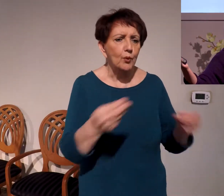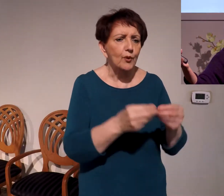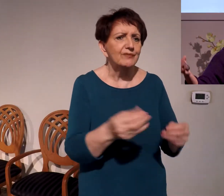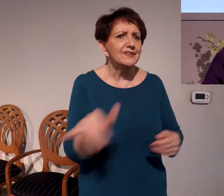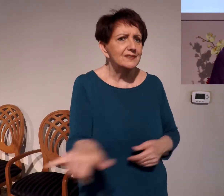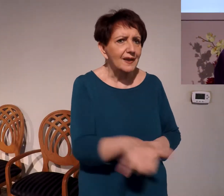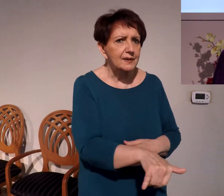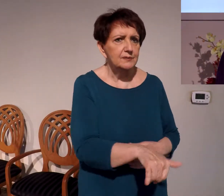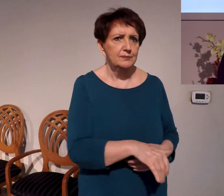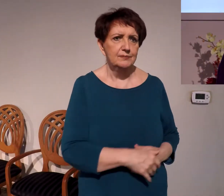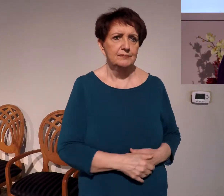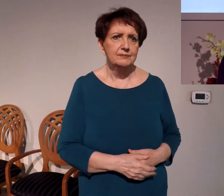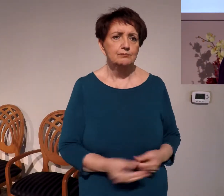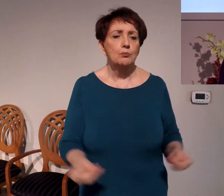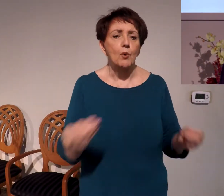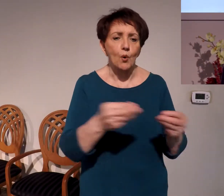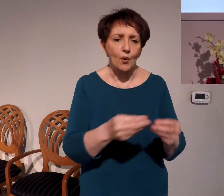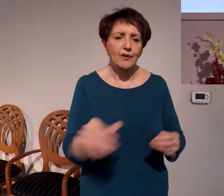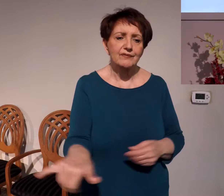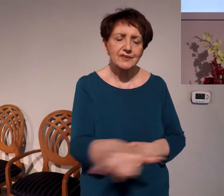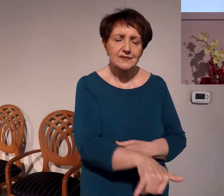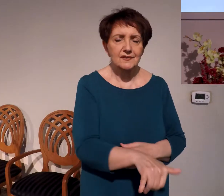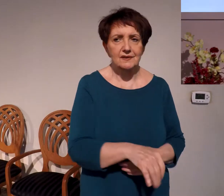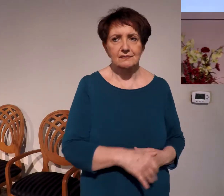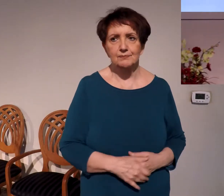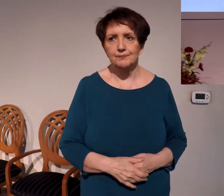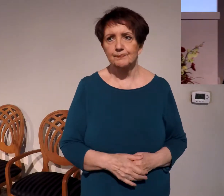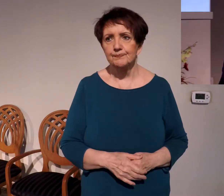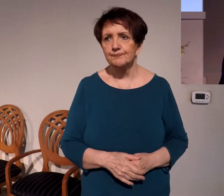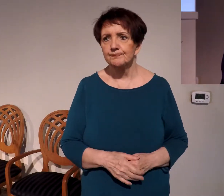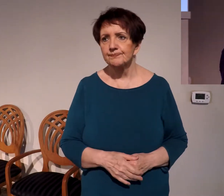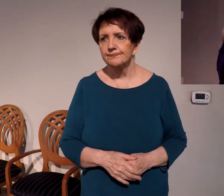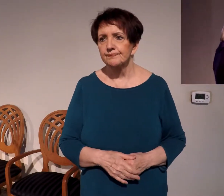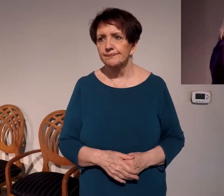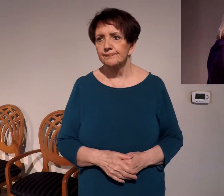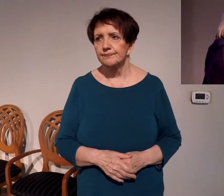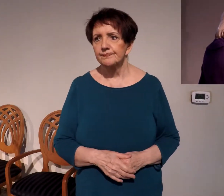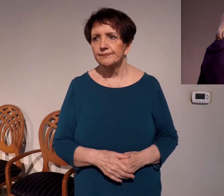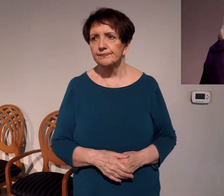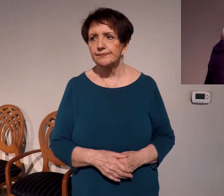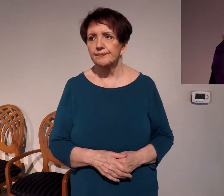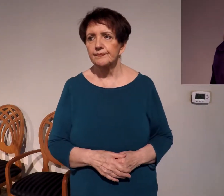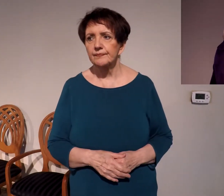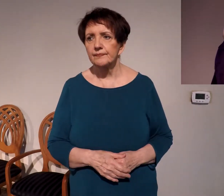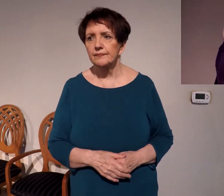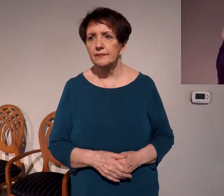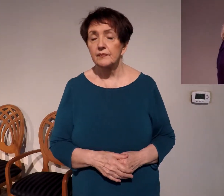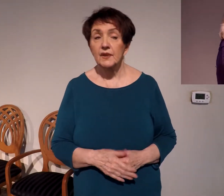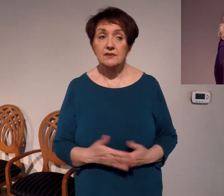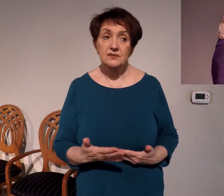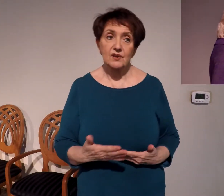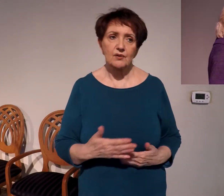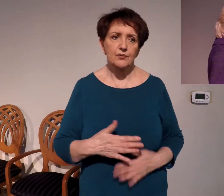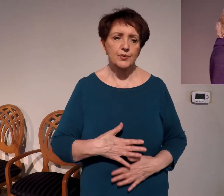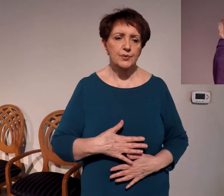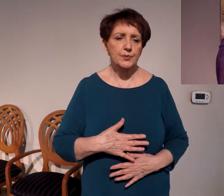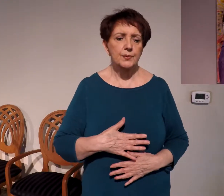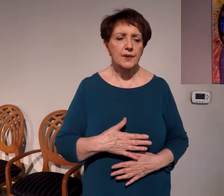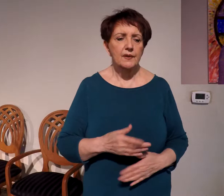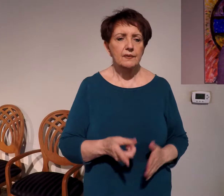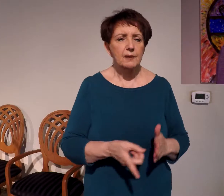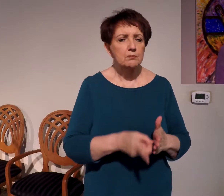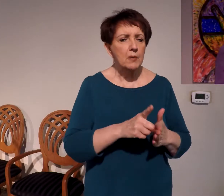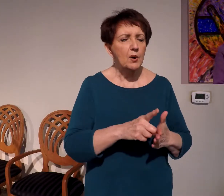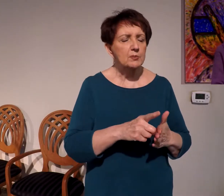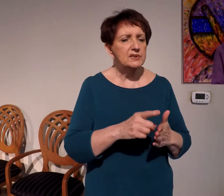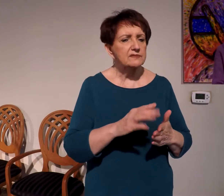same. More of the same. So the breath opens up that moment of